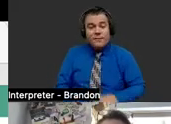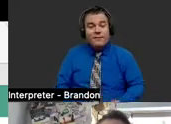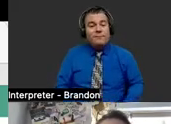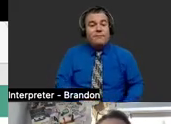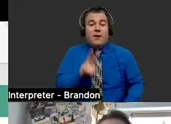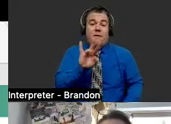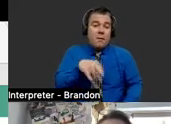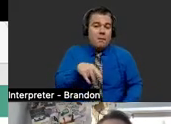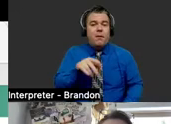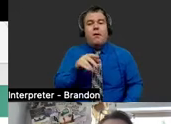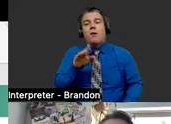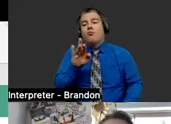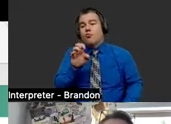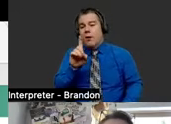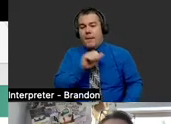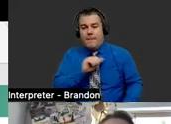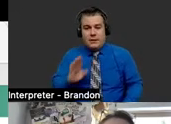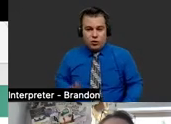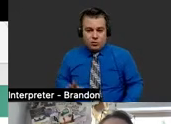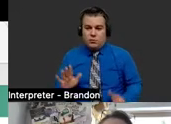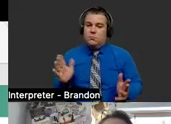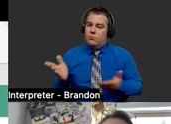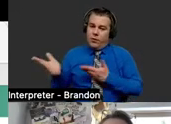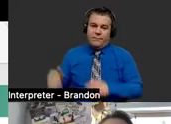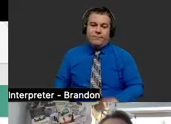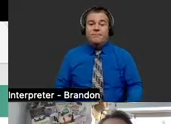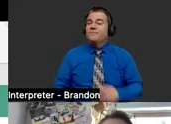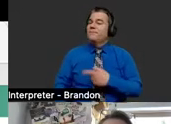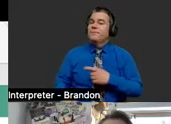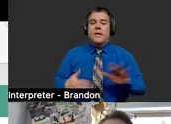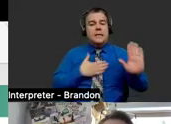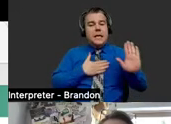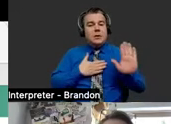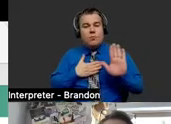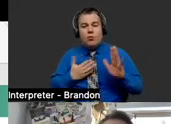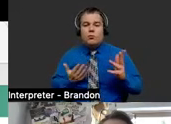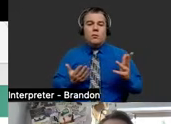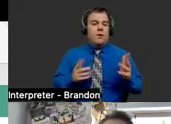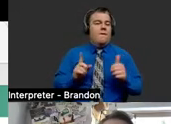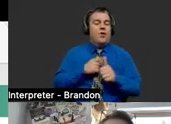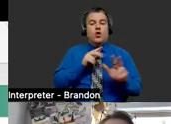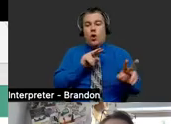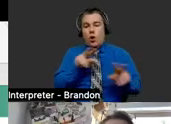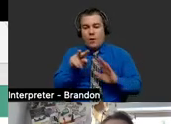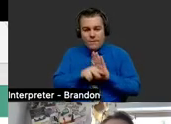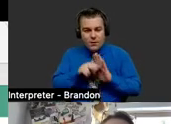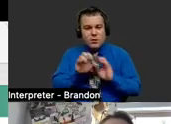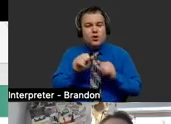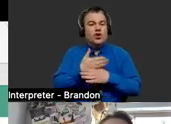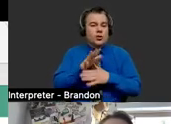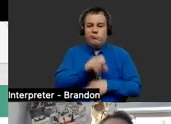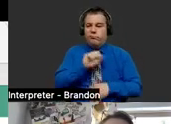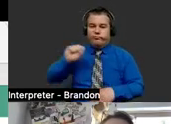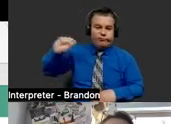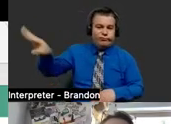brand ambassador, this is where it's at. There's testimonials, there's first look videos that you can share. And then